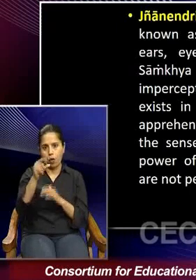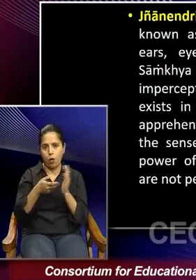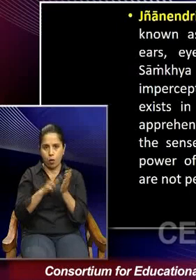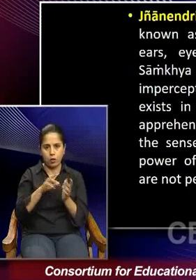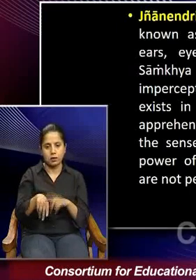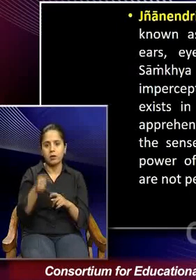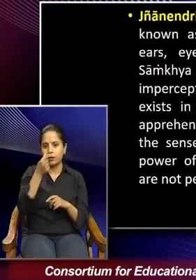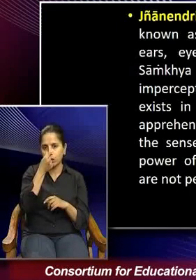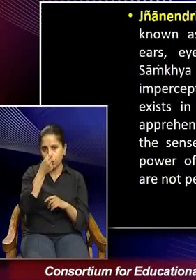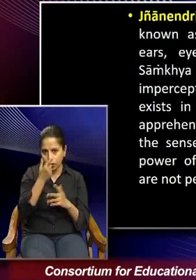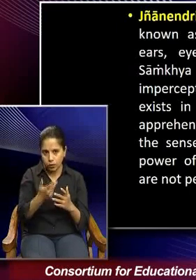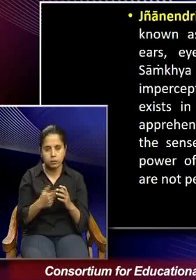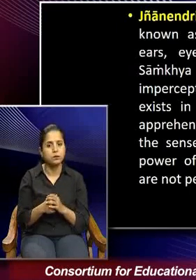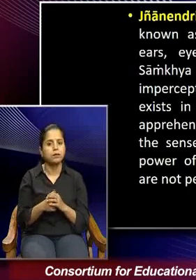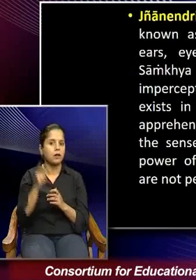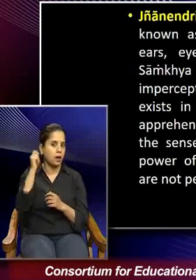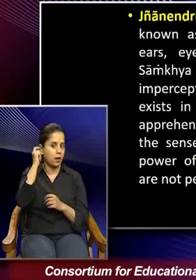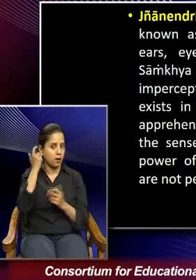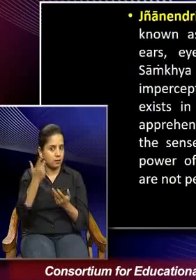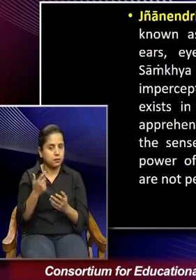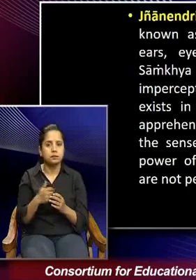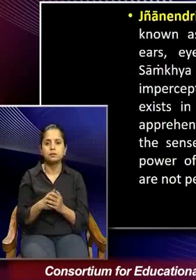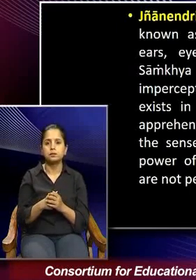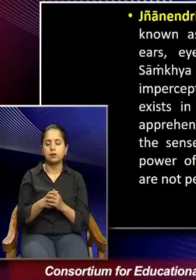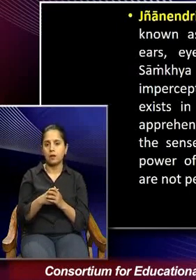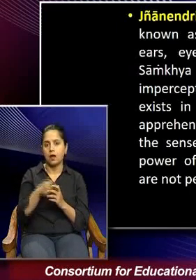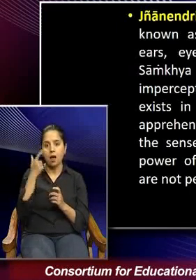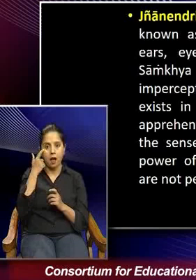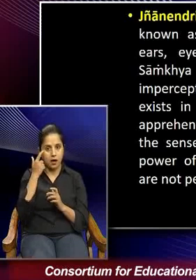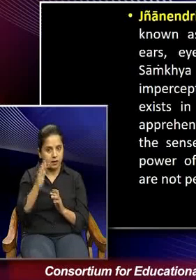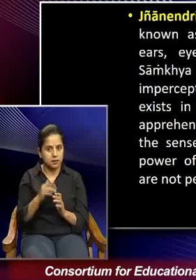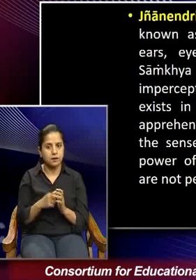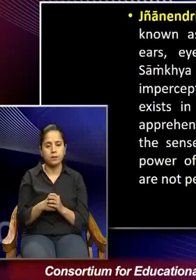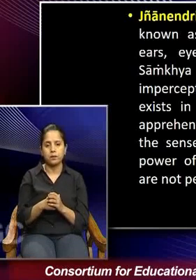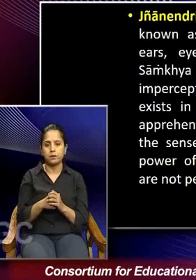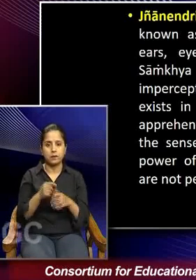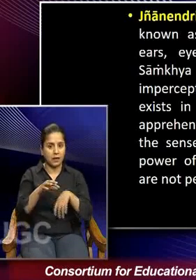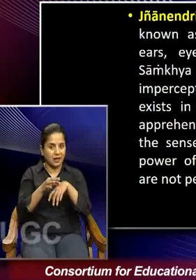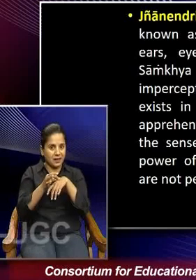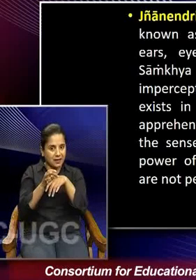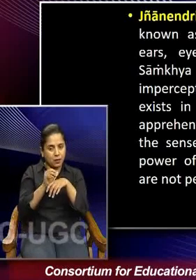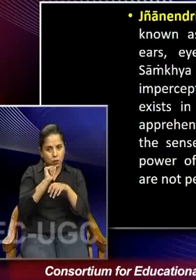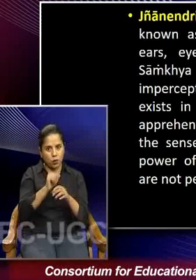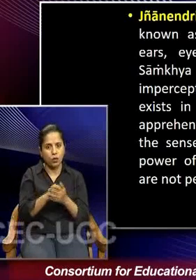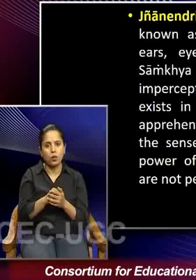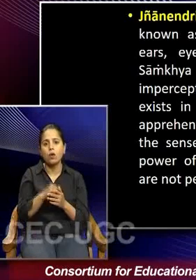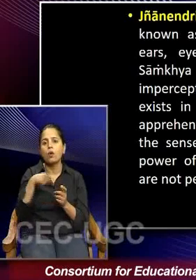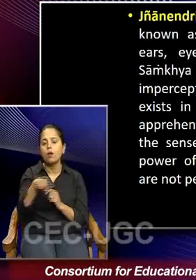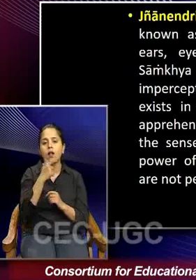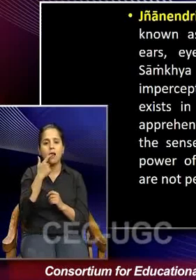like nose, ears, eyes, skin and tongue.